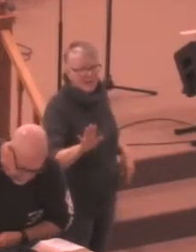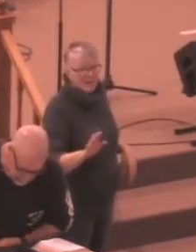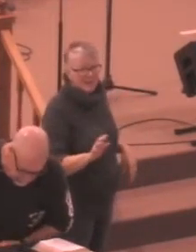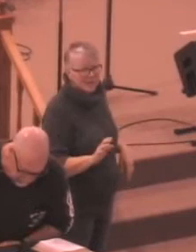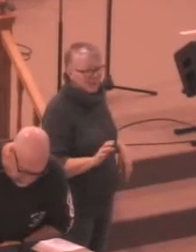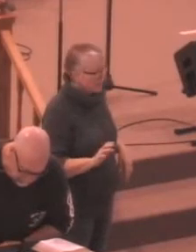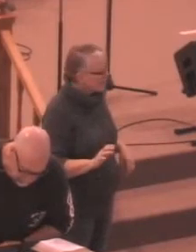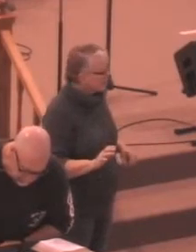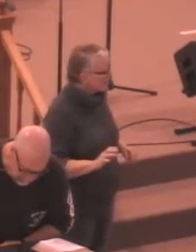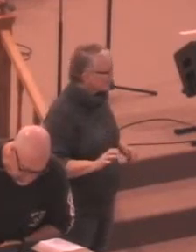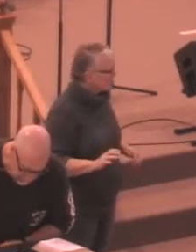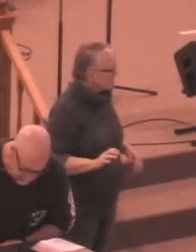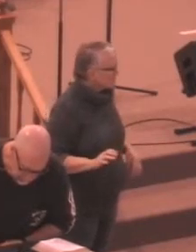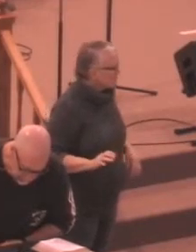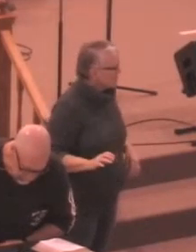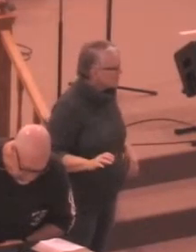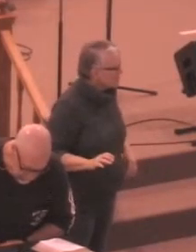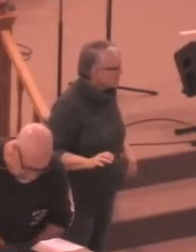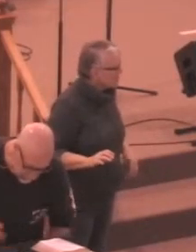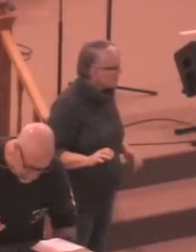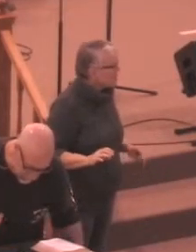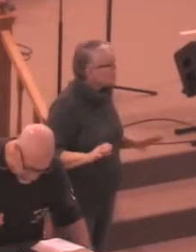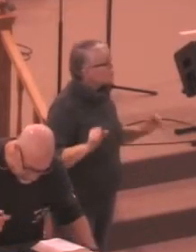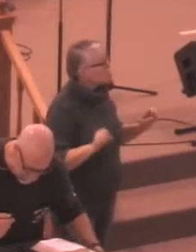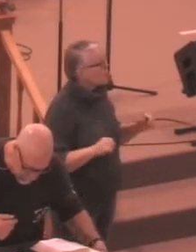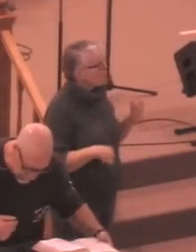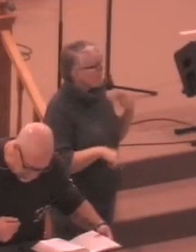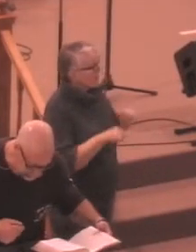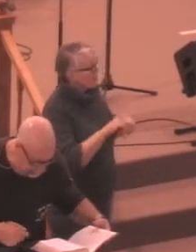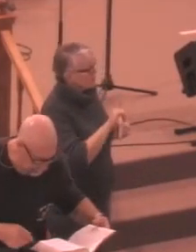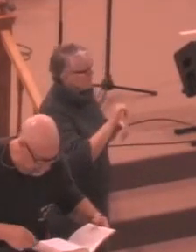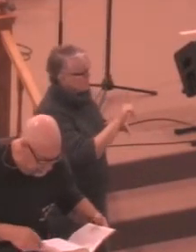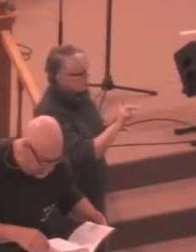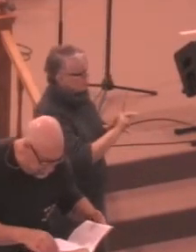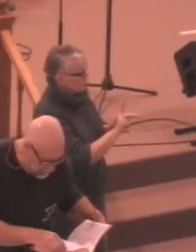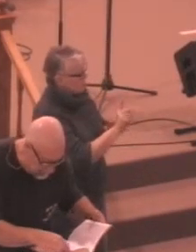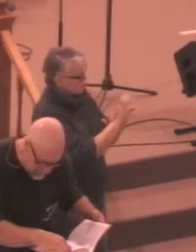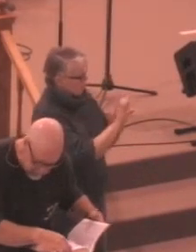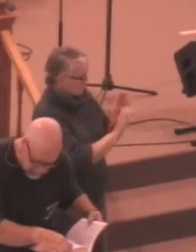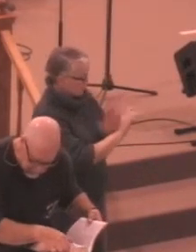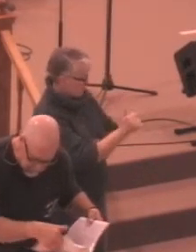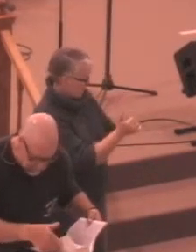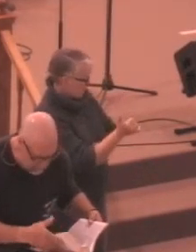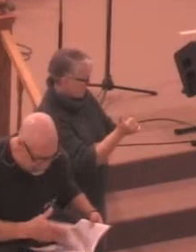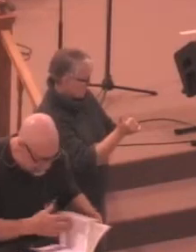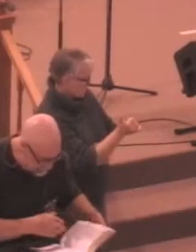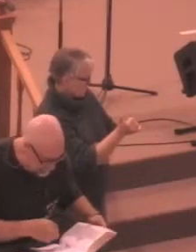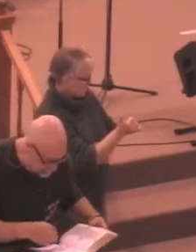So let's go back to Luke 10.